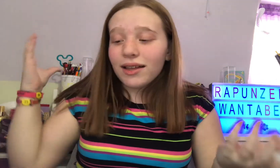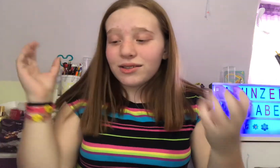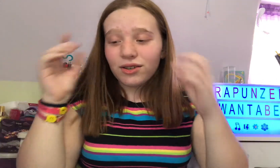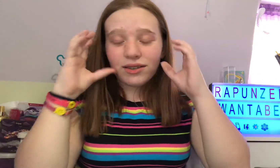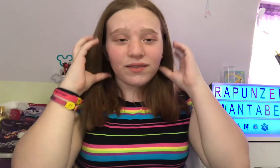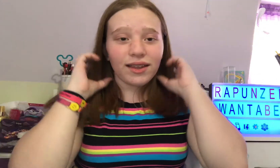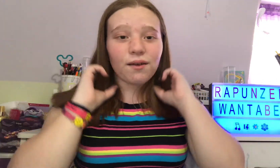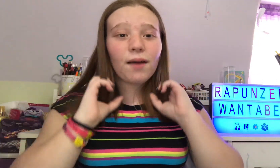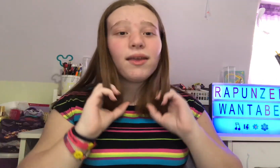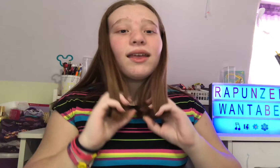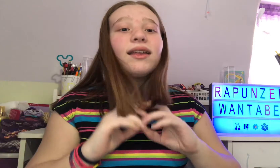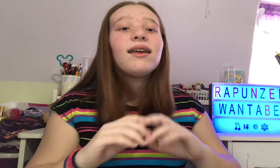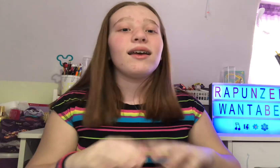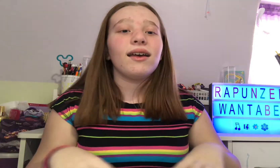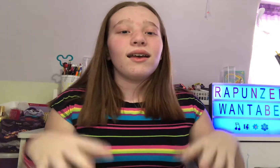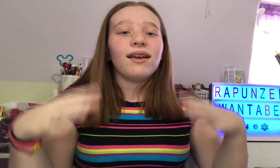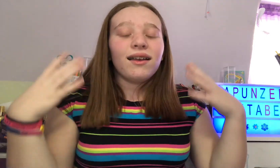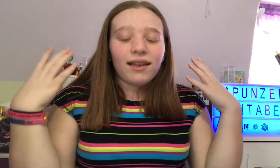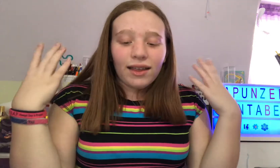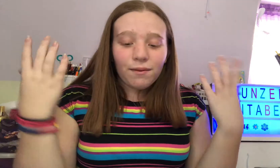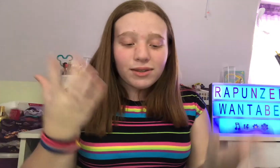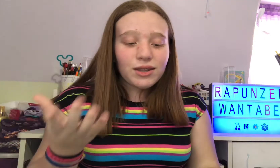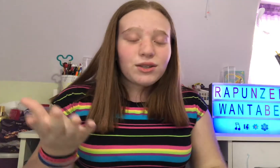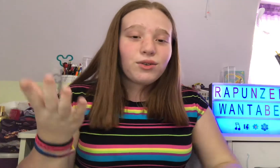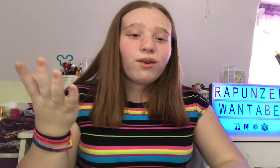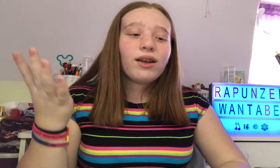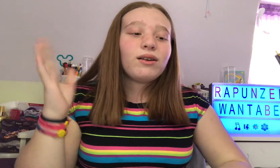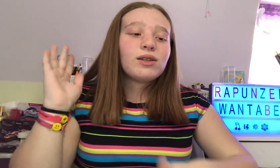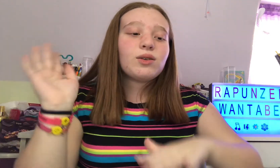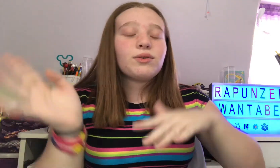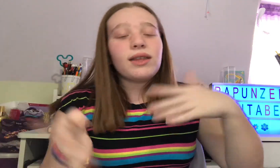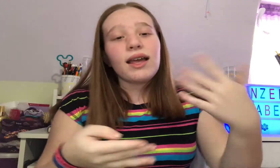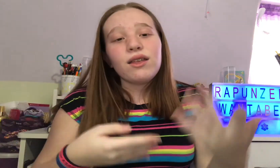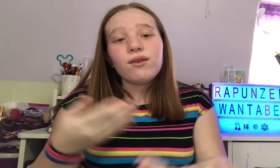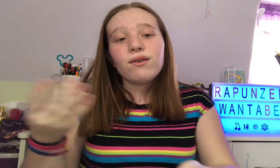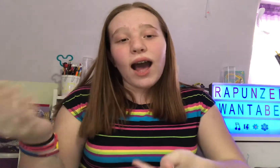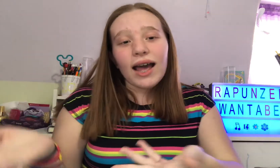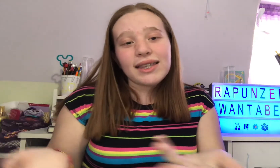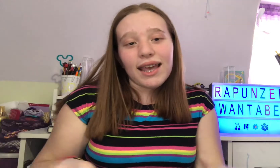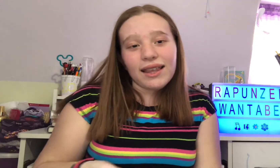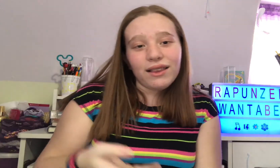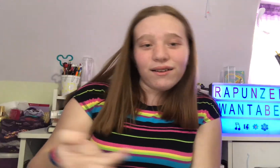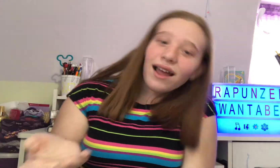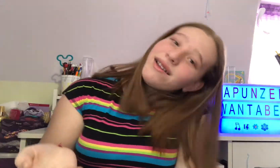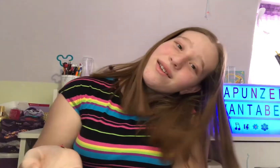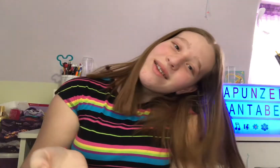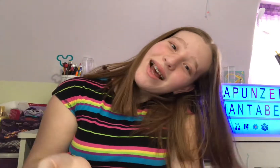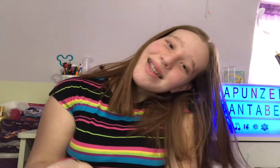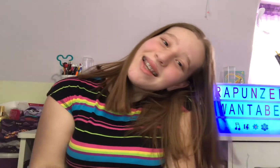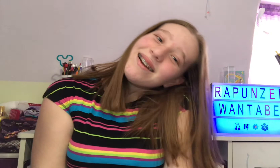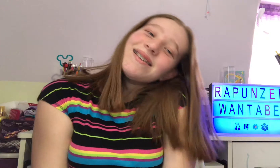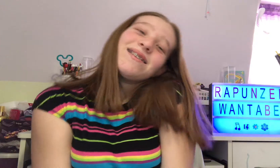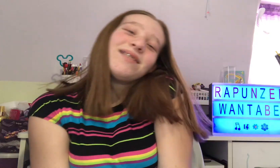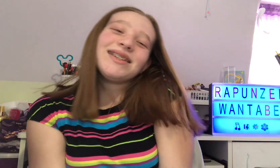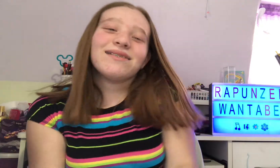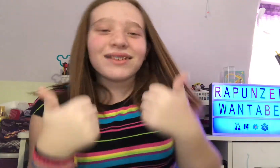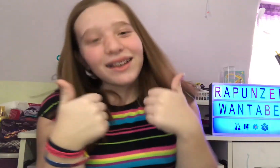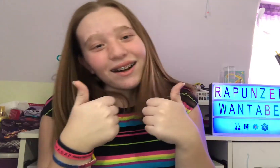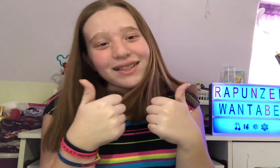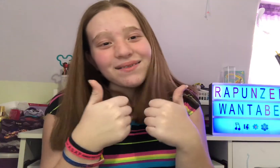guys enjoyed this video. I mean, it was a tutorial, so then you guys can learn how to do 1,000 years, so which is really awesome.